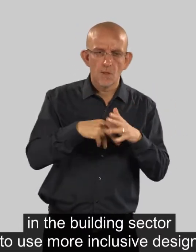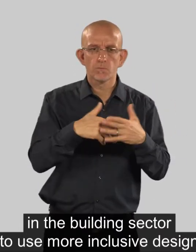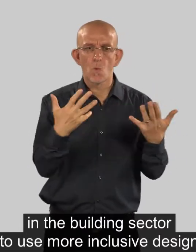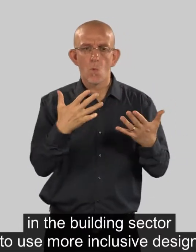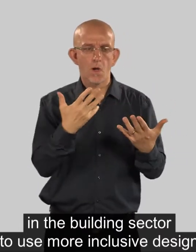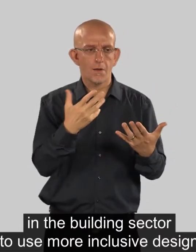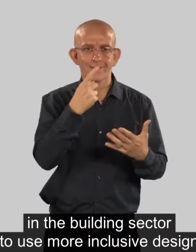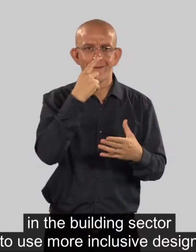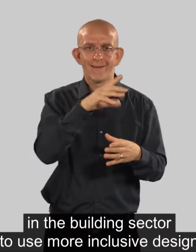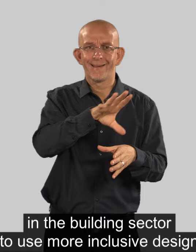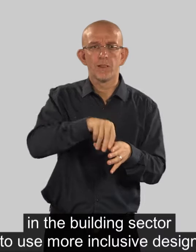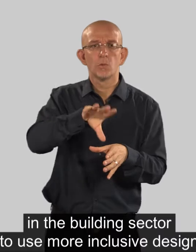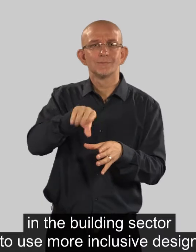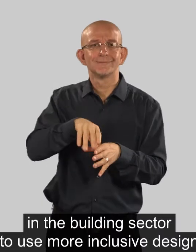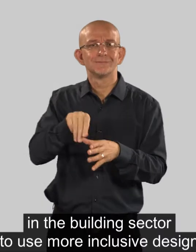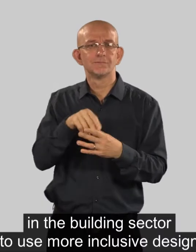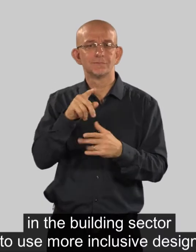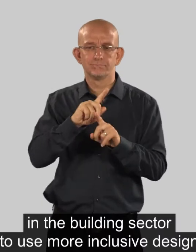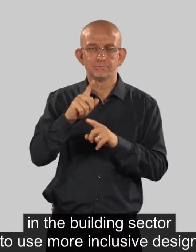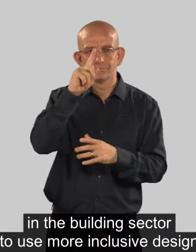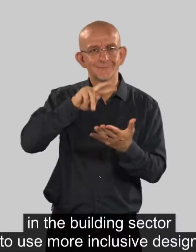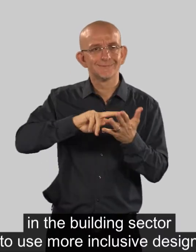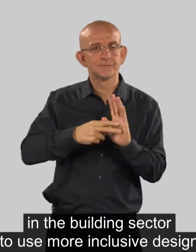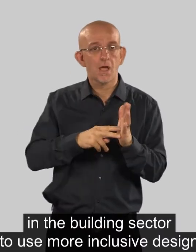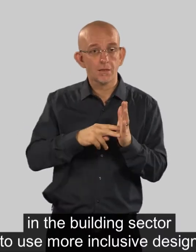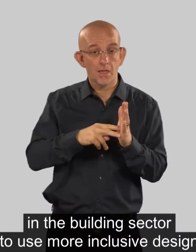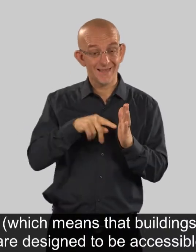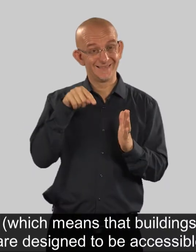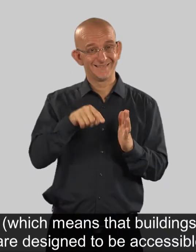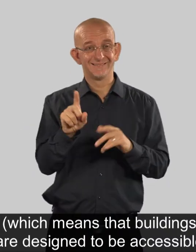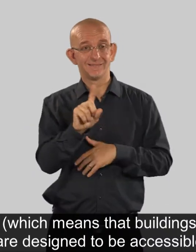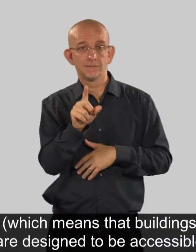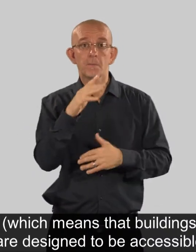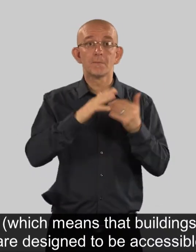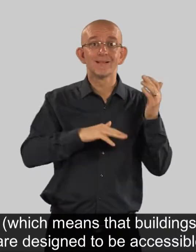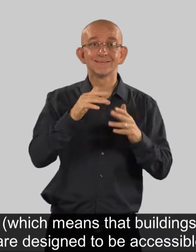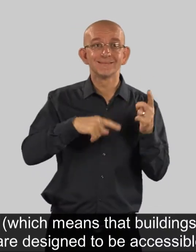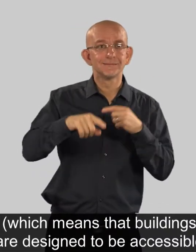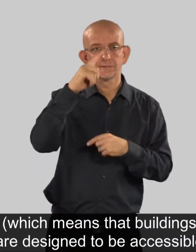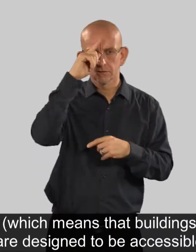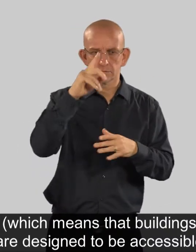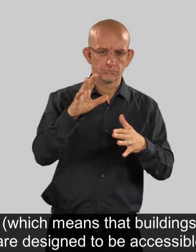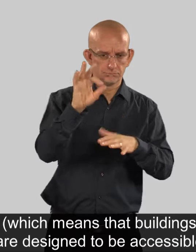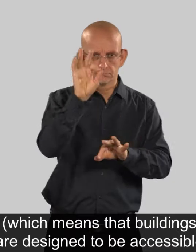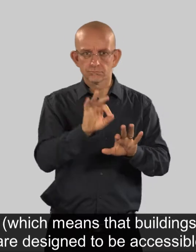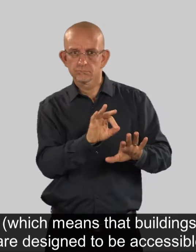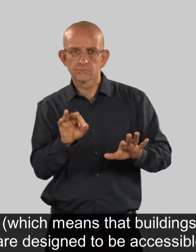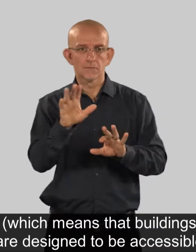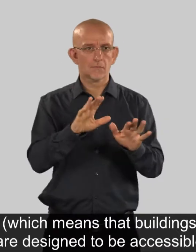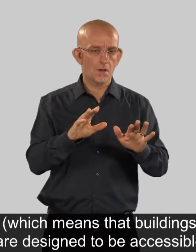Which means that buildings are designed to be